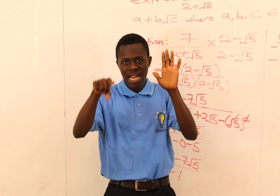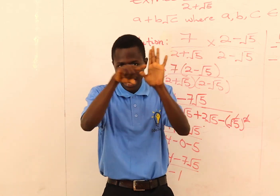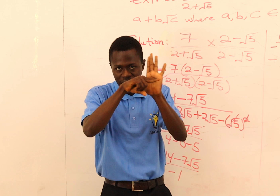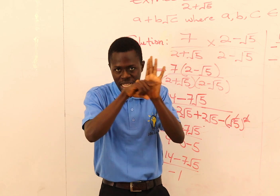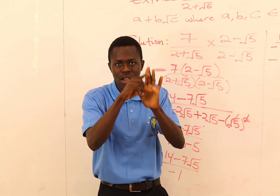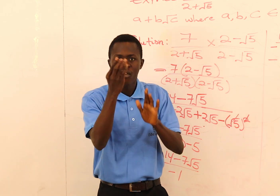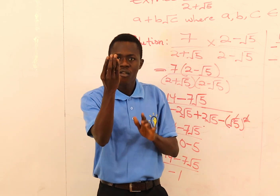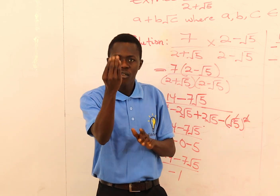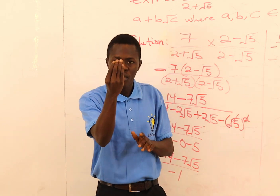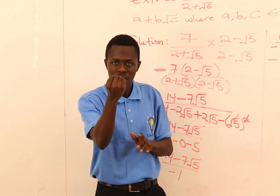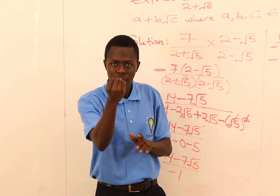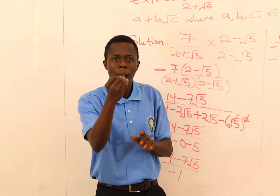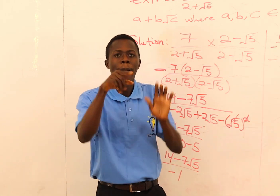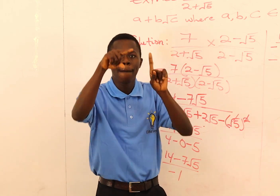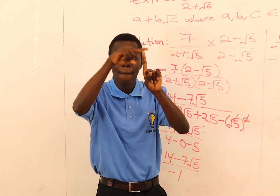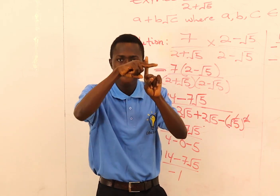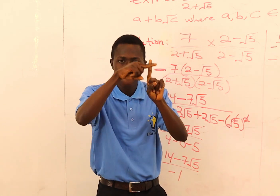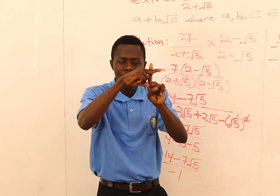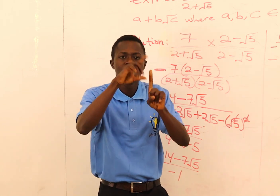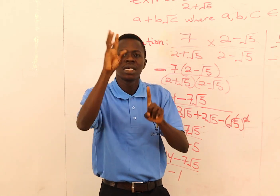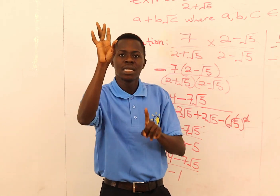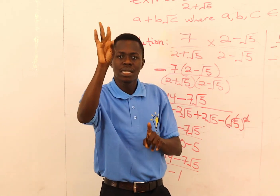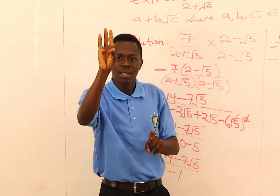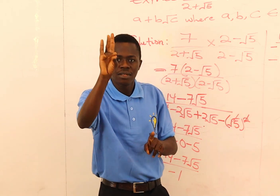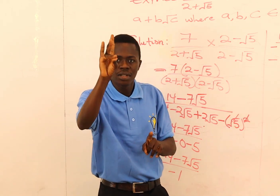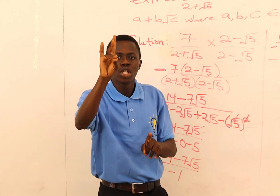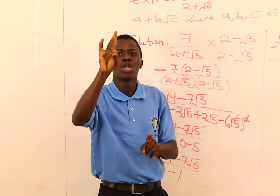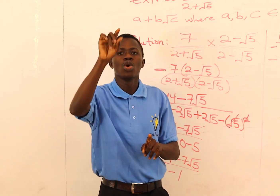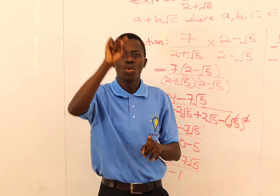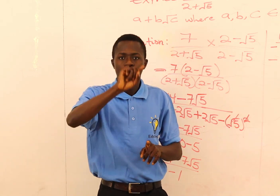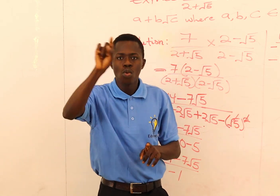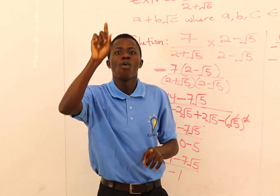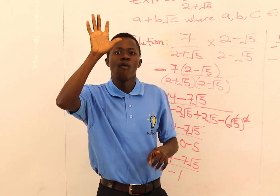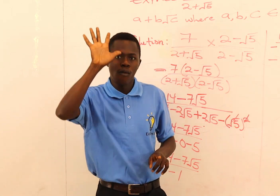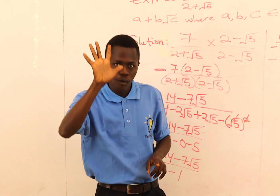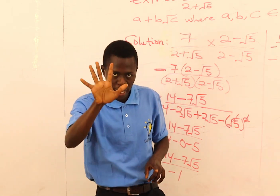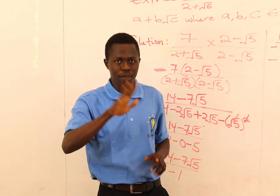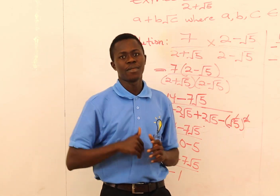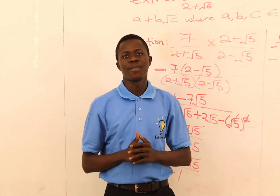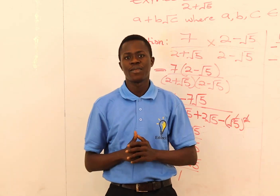Now our final answer is going to be -14